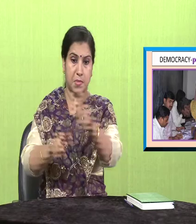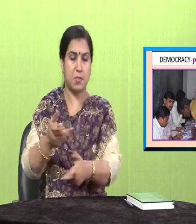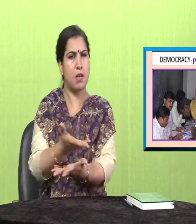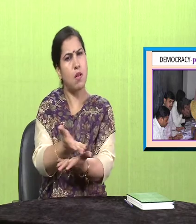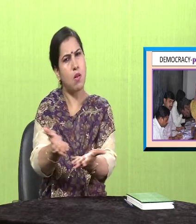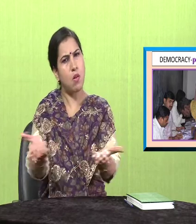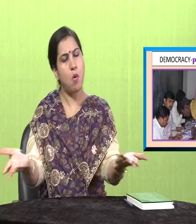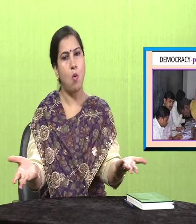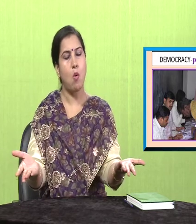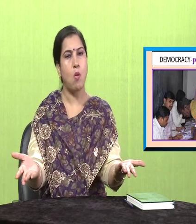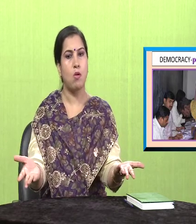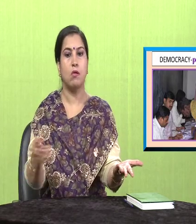the right to vote.